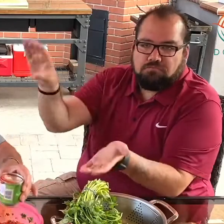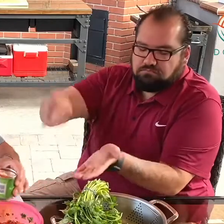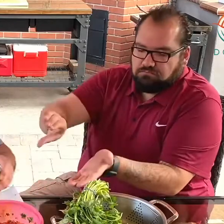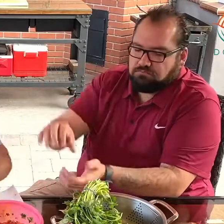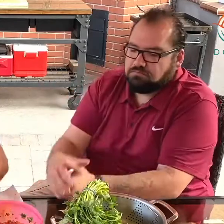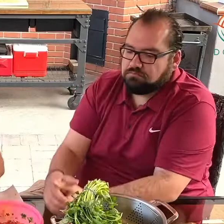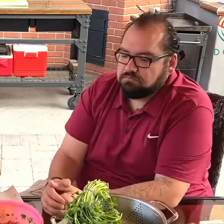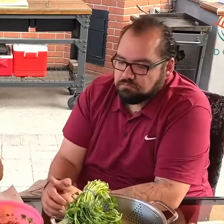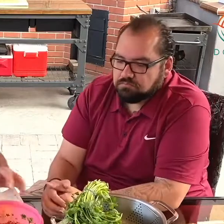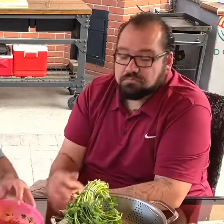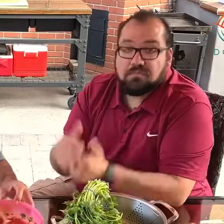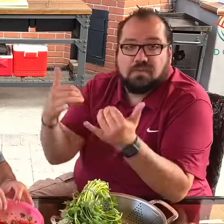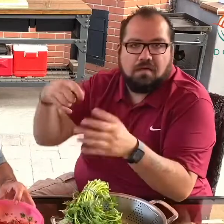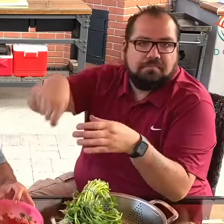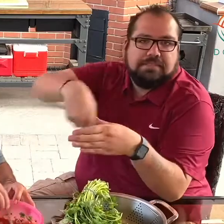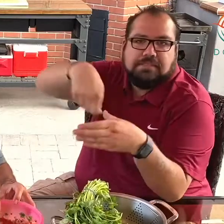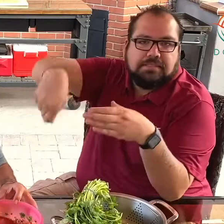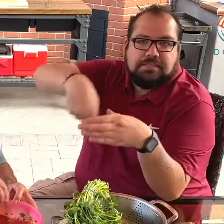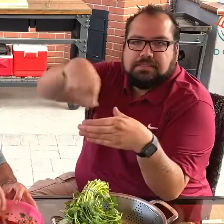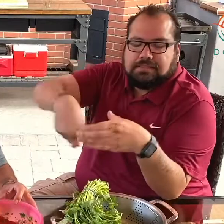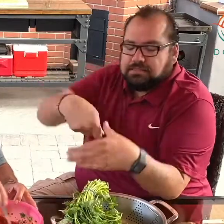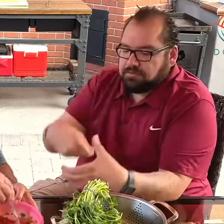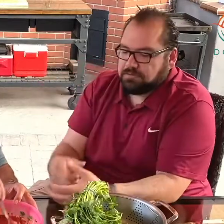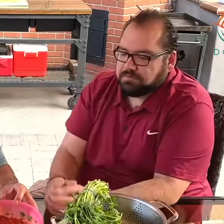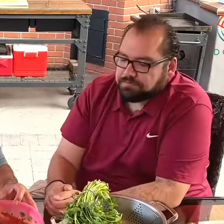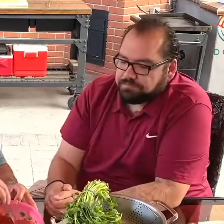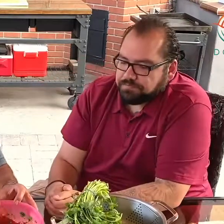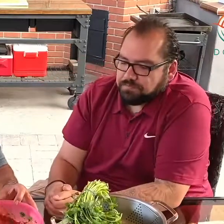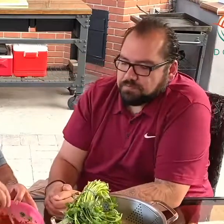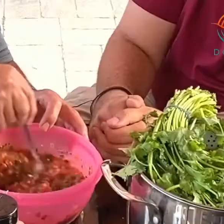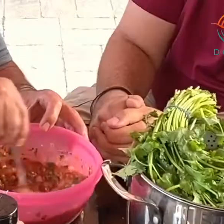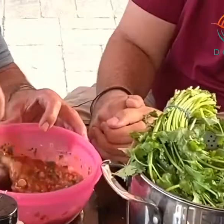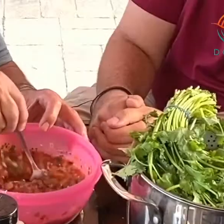pour the whole thing in. Stir it up.